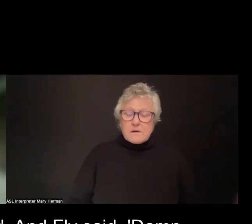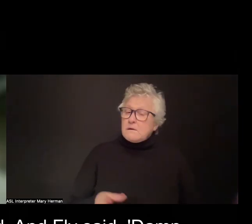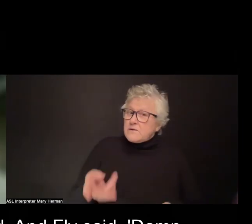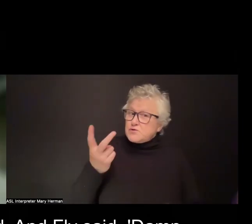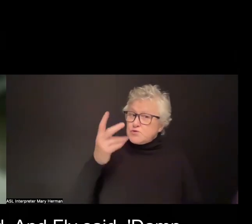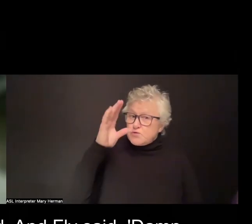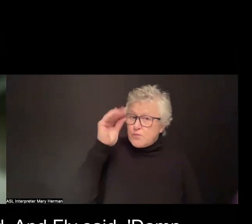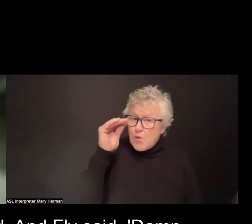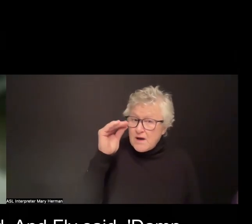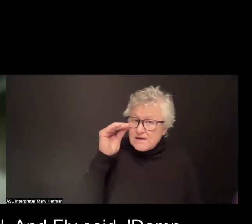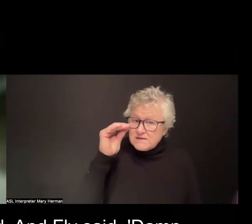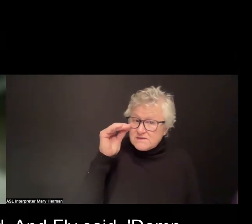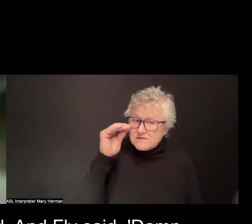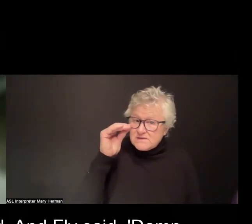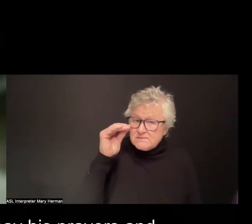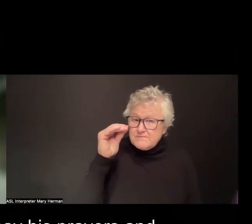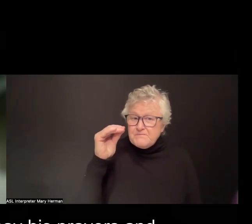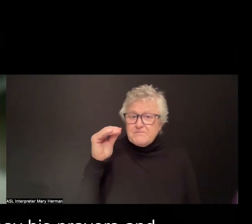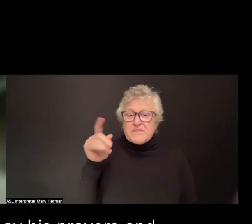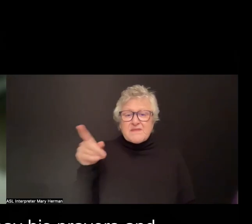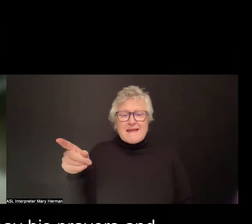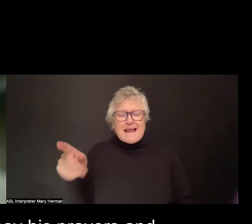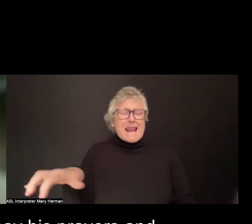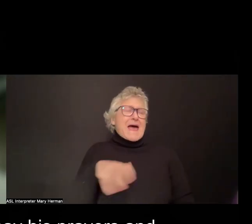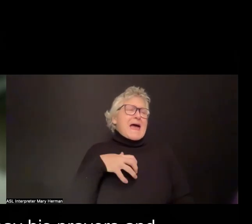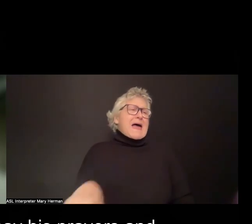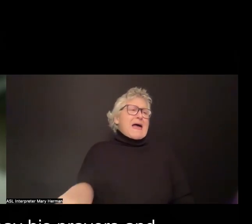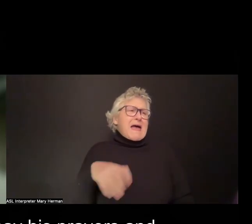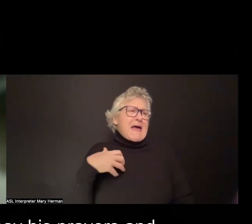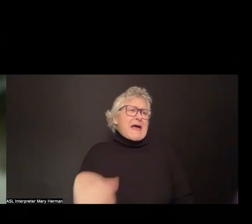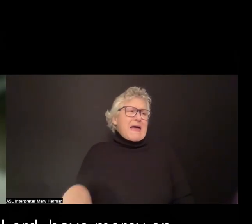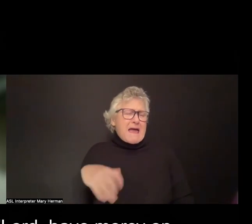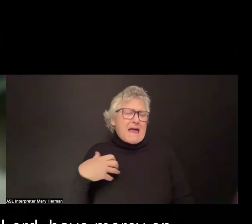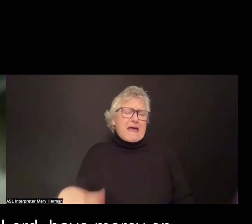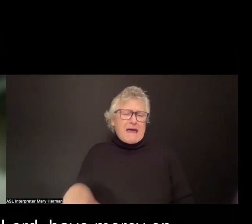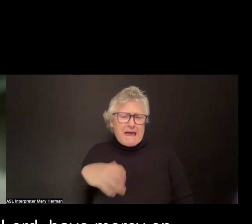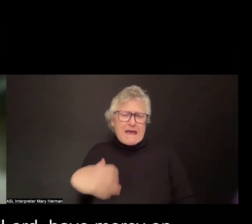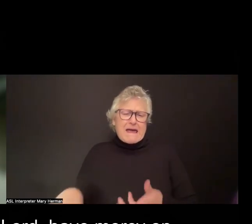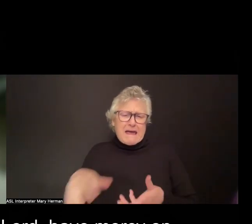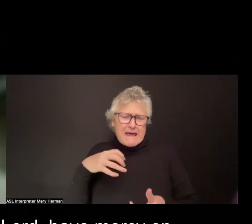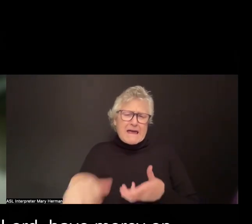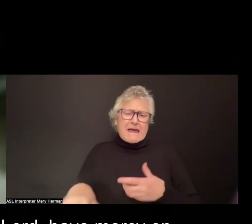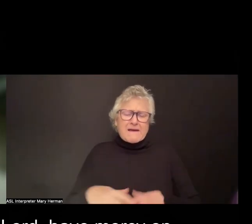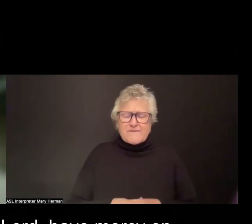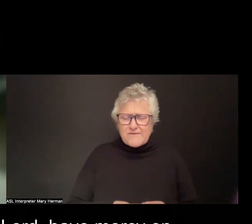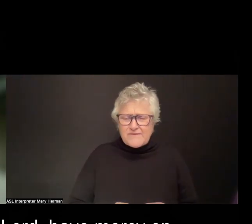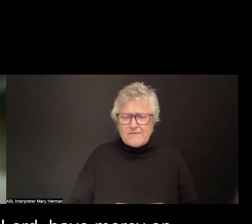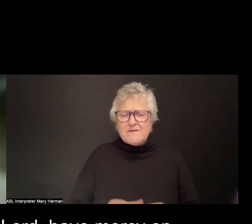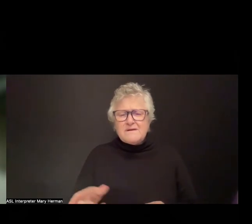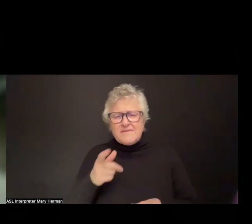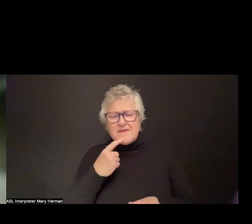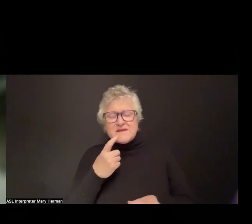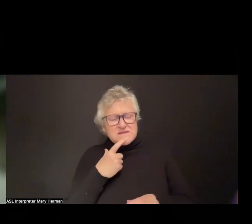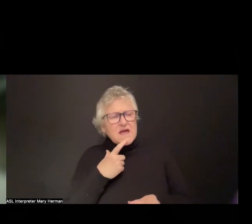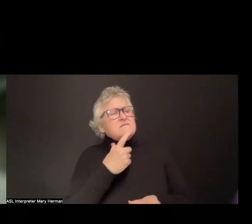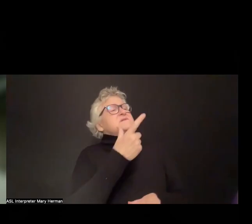said, "Damn you, since he's so devilish godly, we'll give him time to say his prayers, and I'll be parson. Now say after me, 'Lord, have mercy on my soul,'